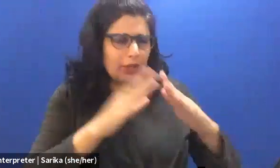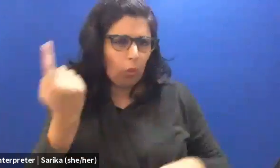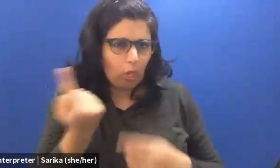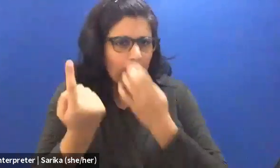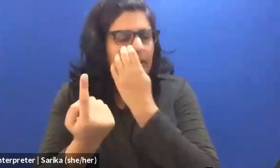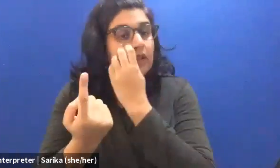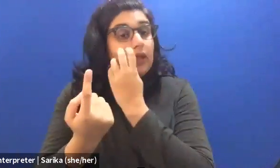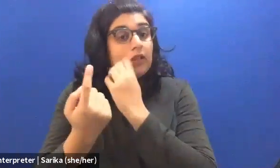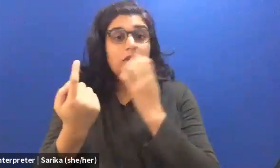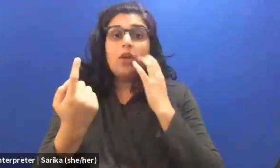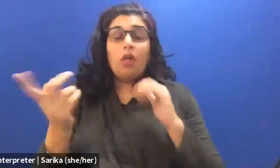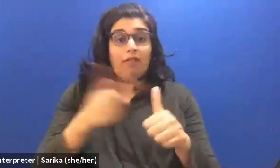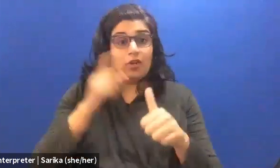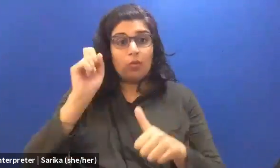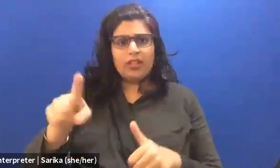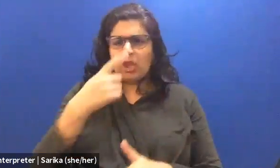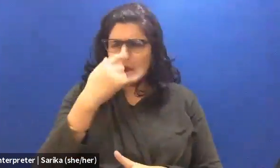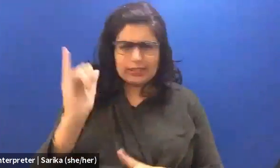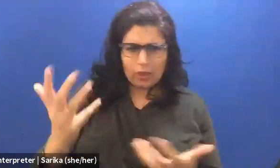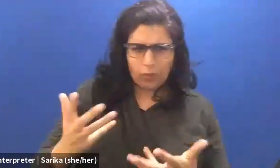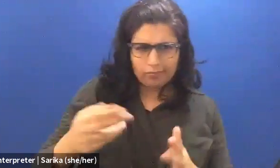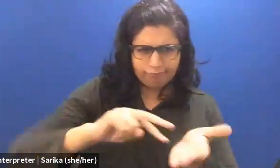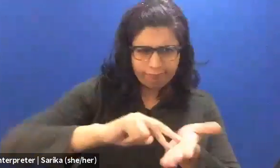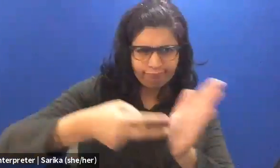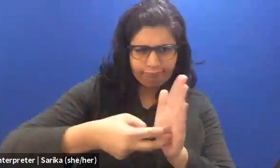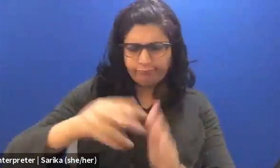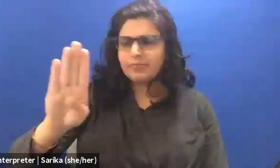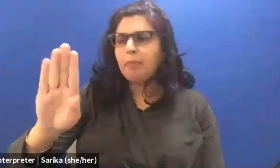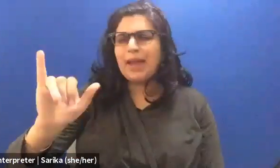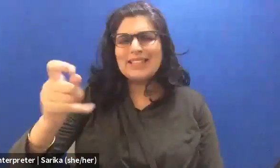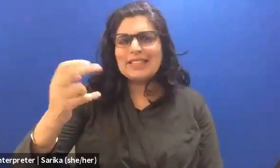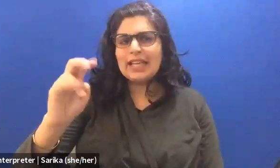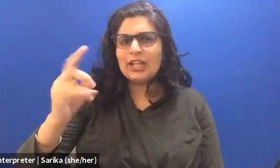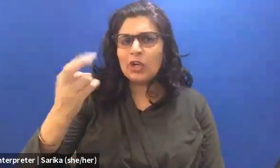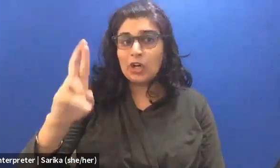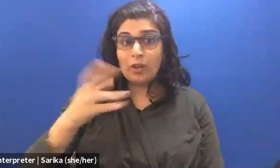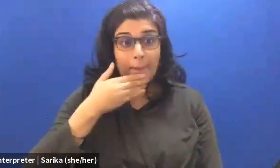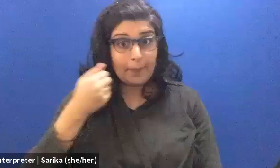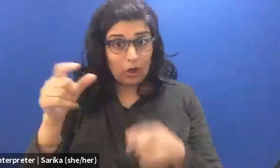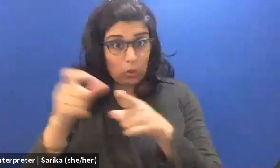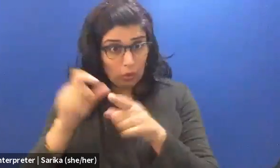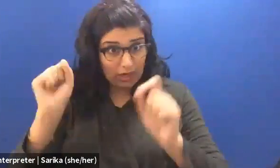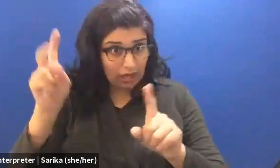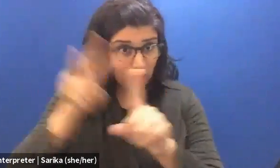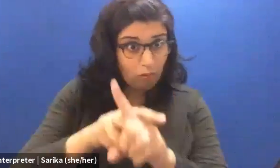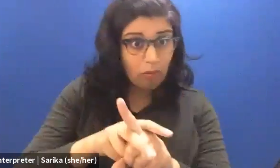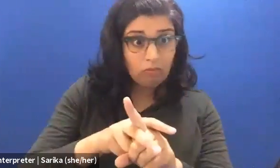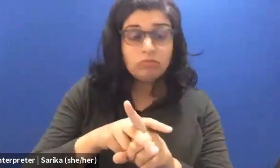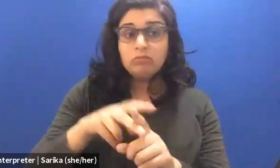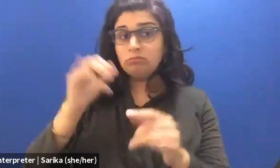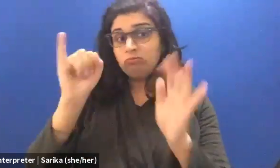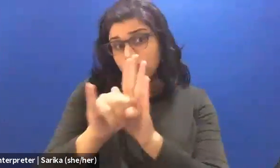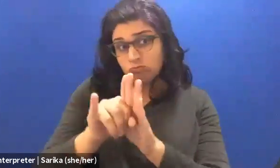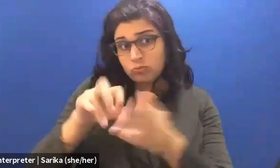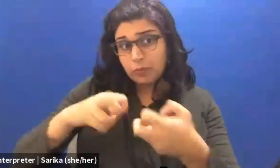is, what does this look like? What is the definition of a bystander? Is there better language that we could be using to identify this